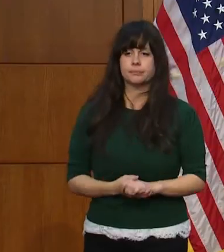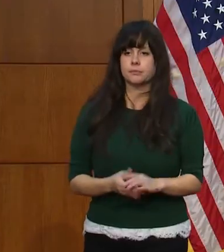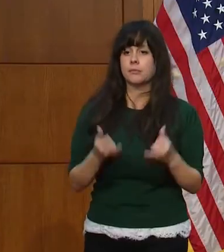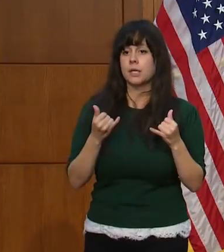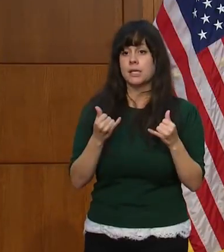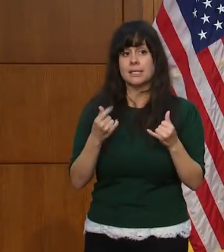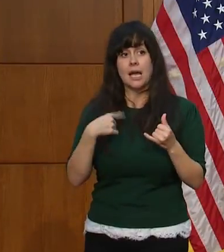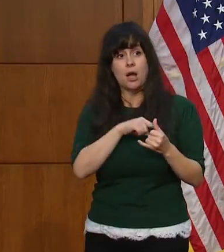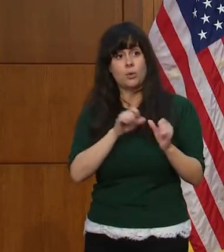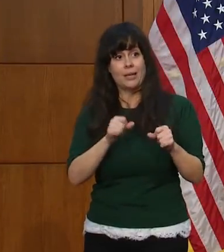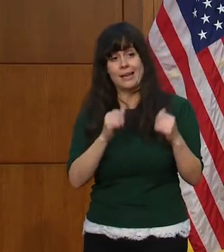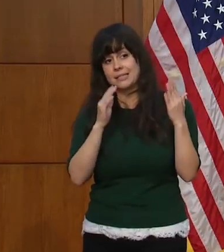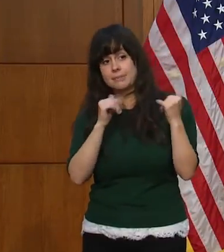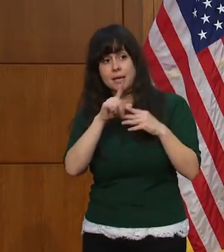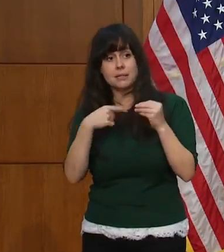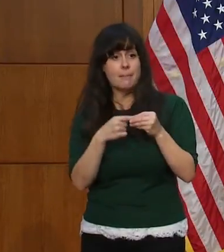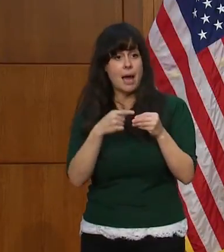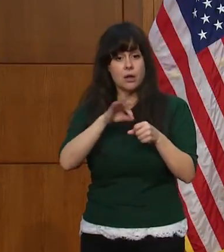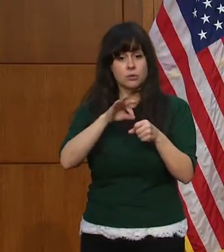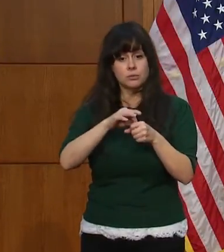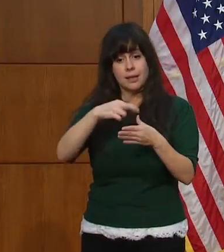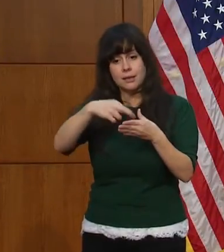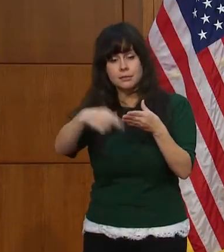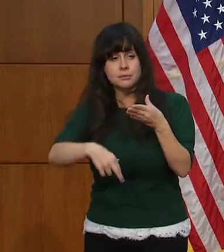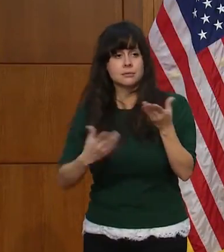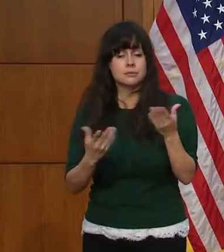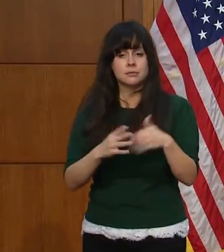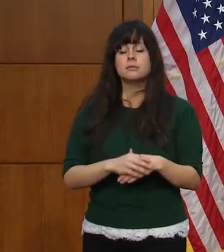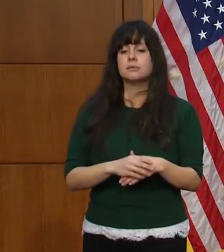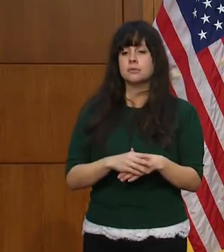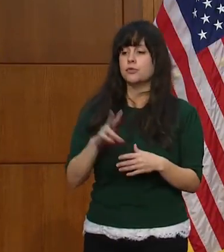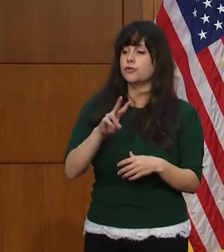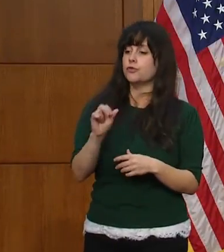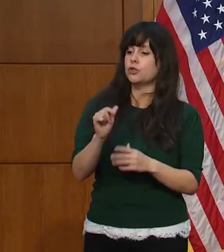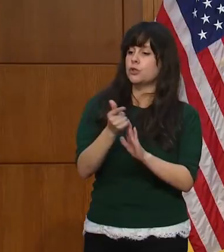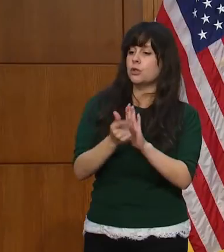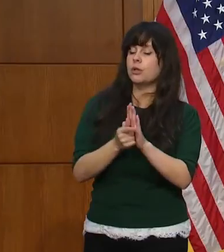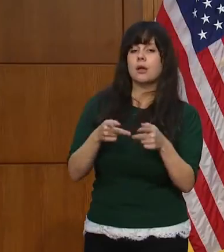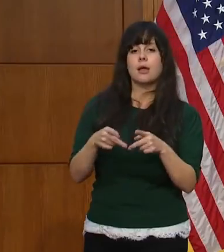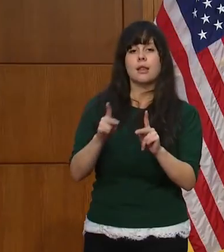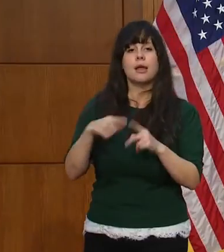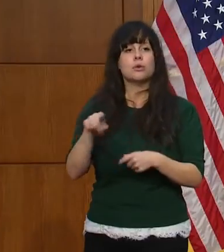results. It's important to know that Virginia law allows